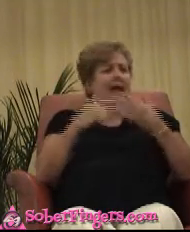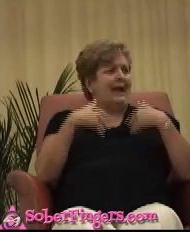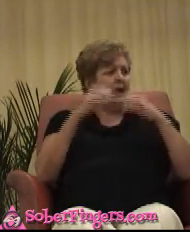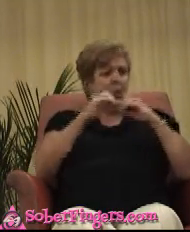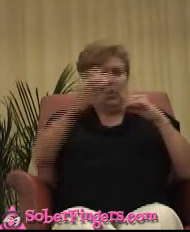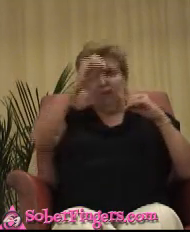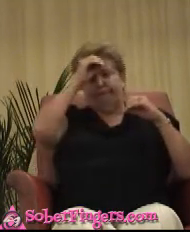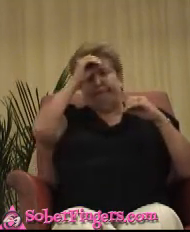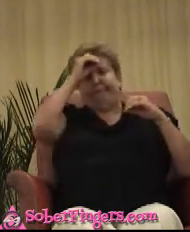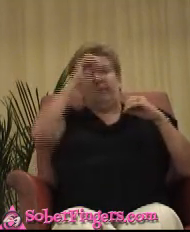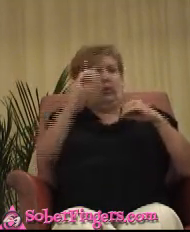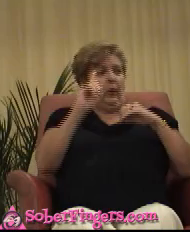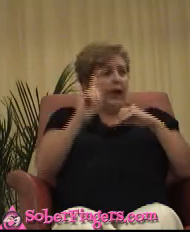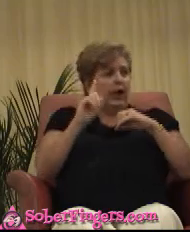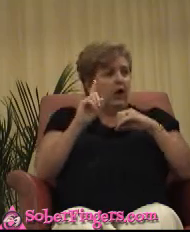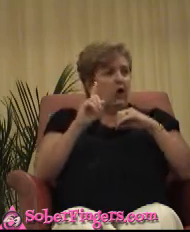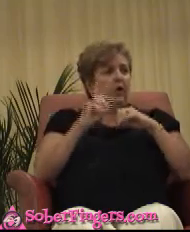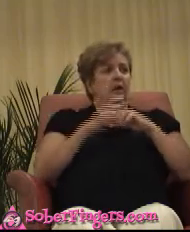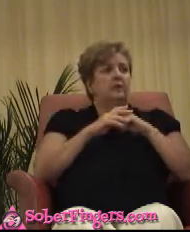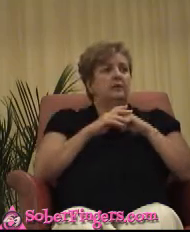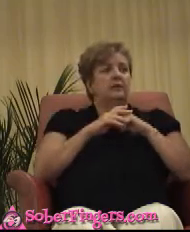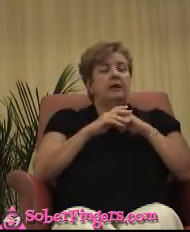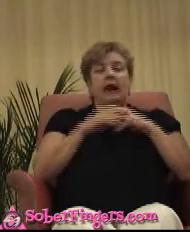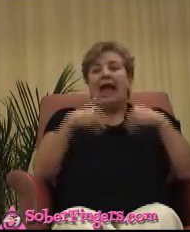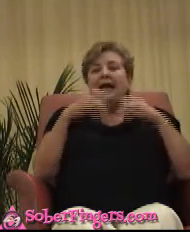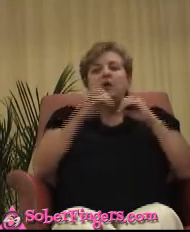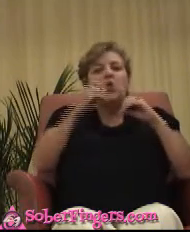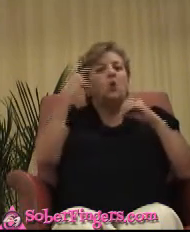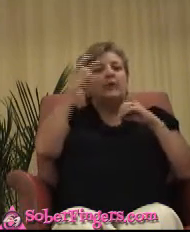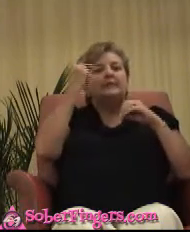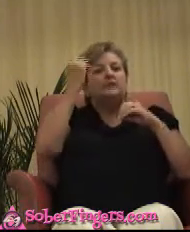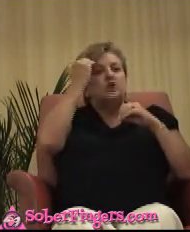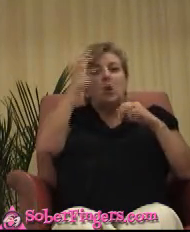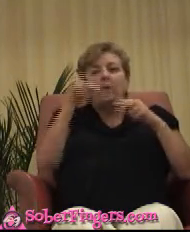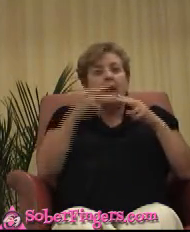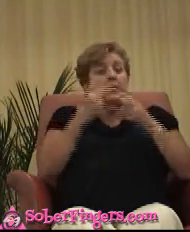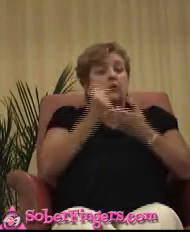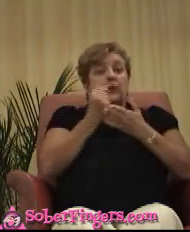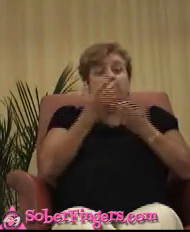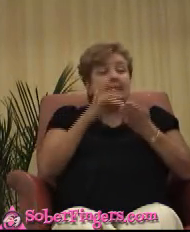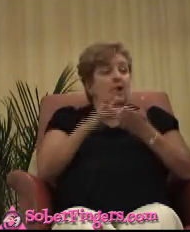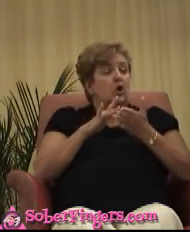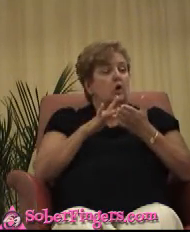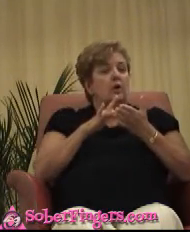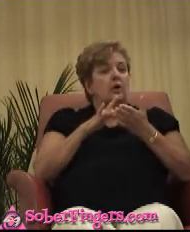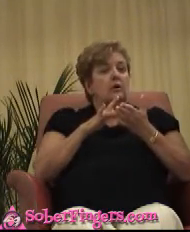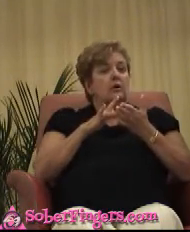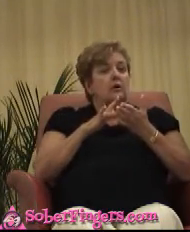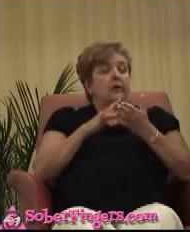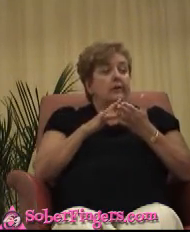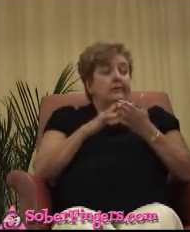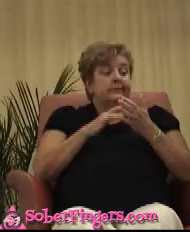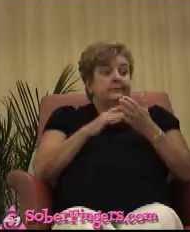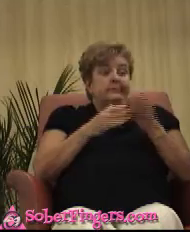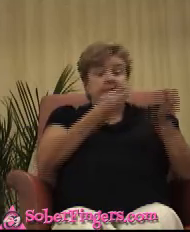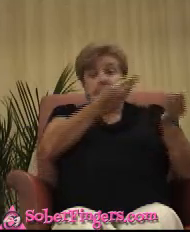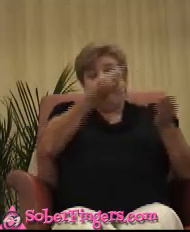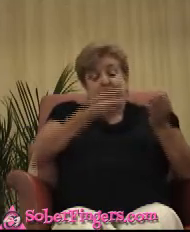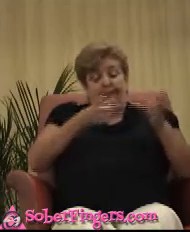was. Had no reason to know anything about it. We followed his directions, and it was dark,